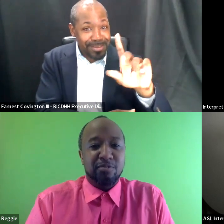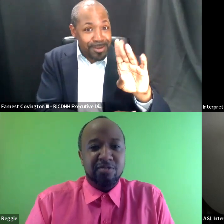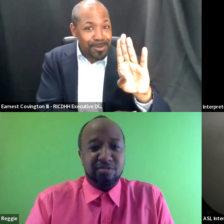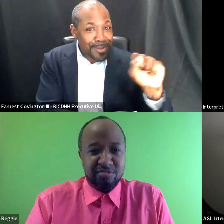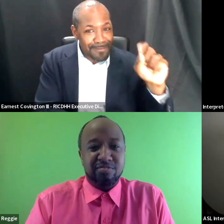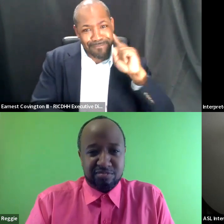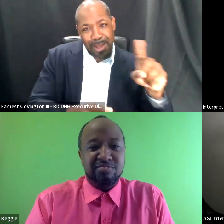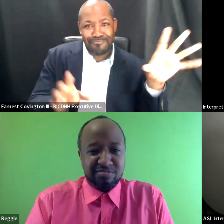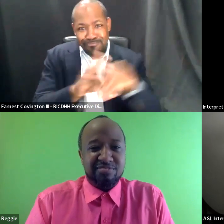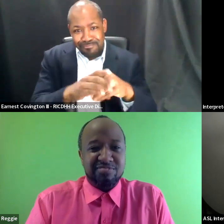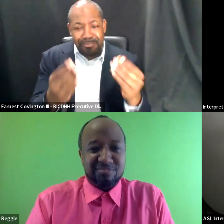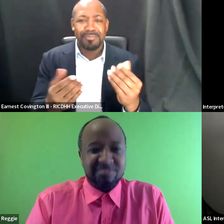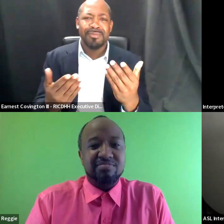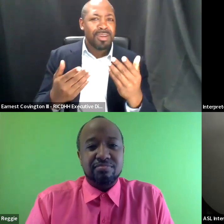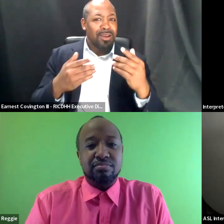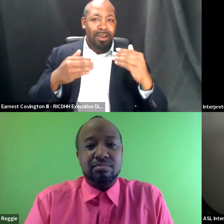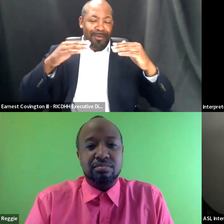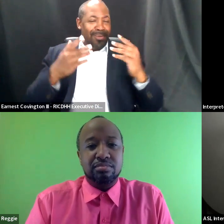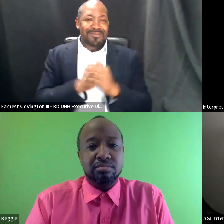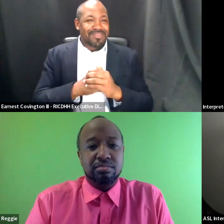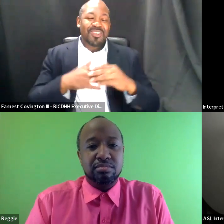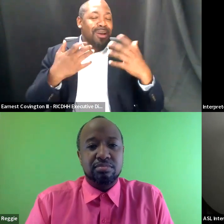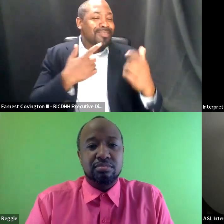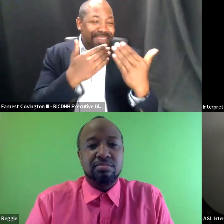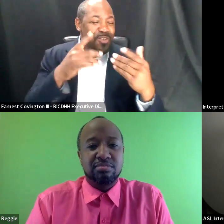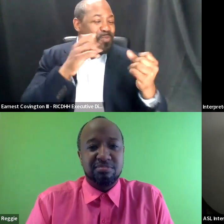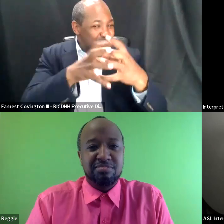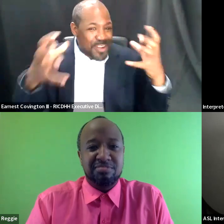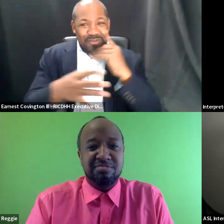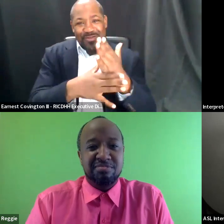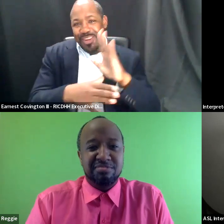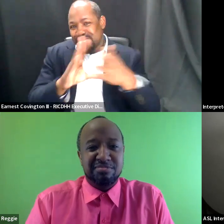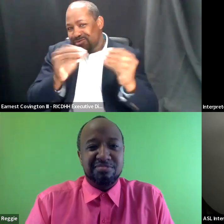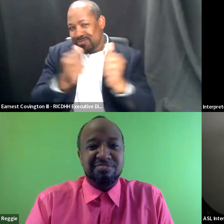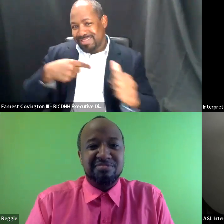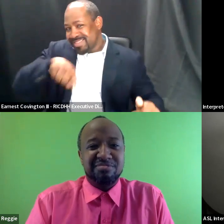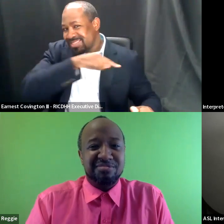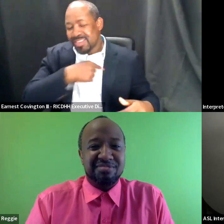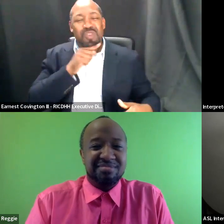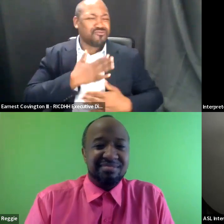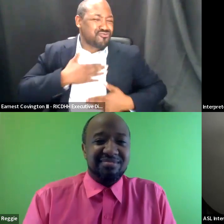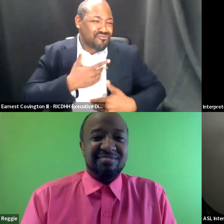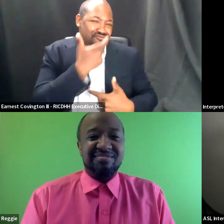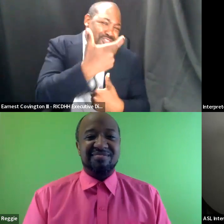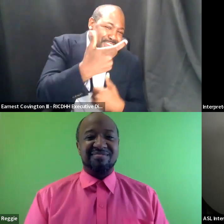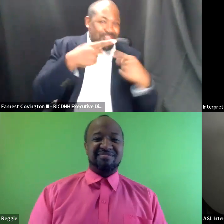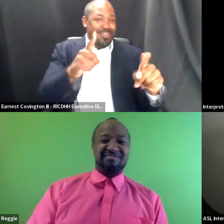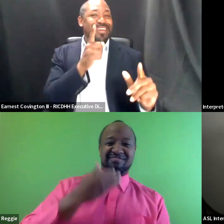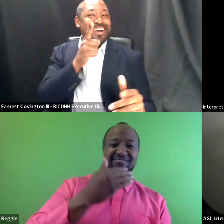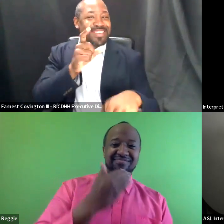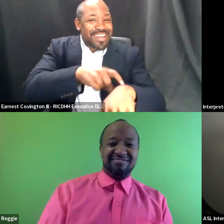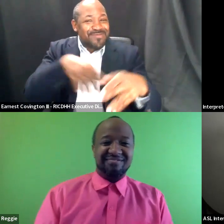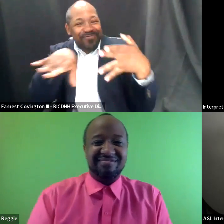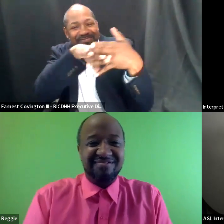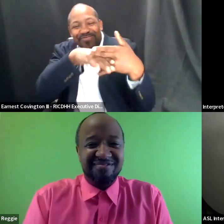coordinating this Zoom for us. And thank you, Reginald, for joining us today. I can't express my